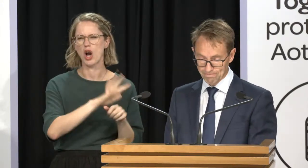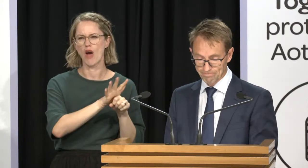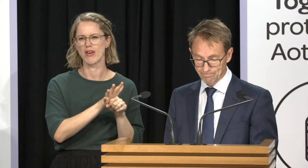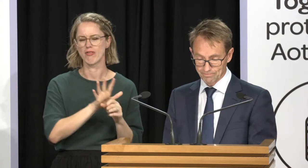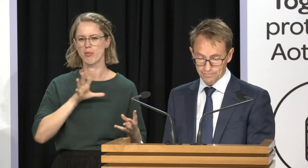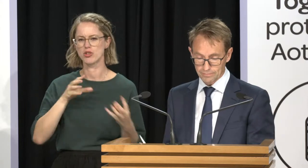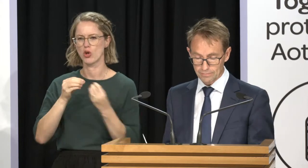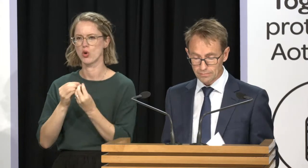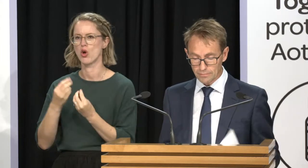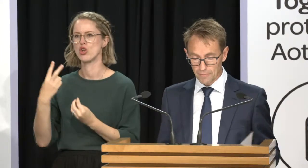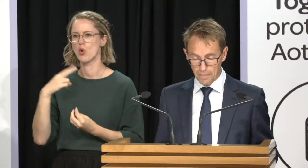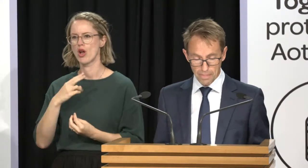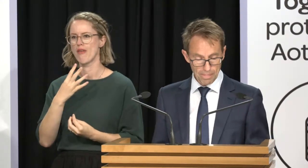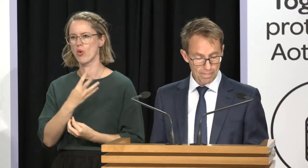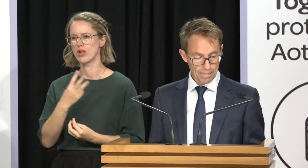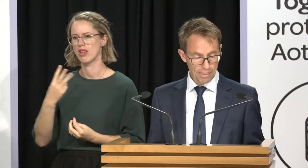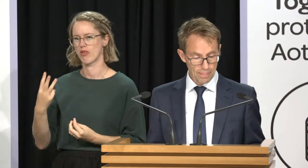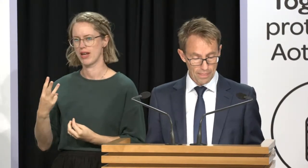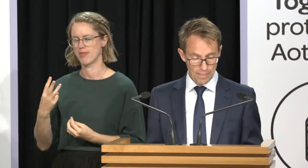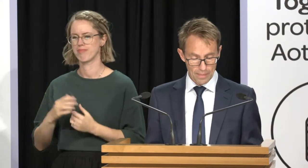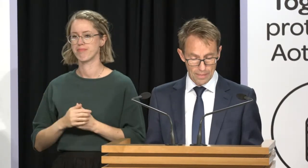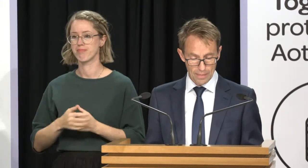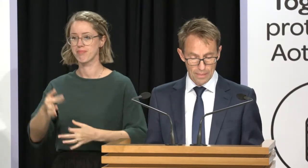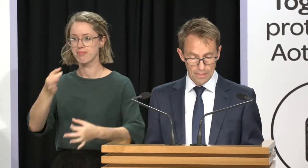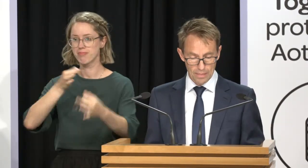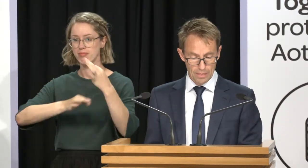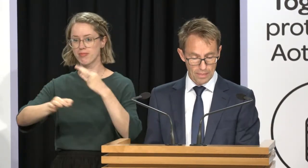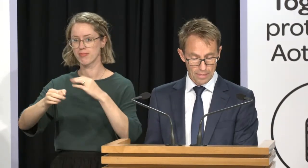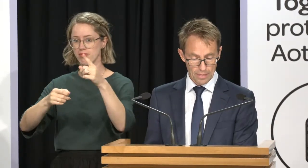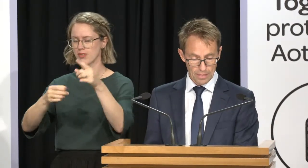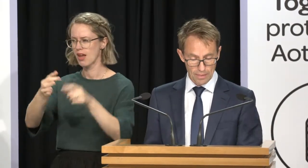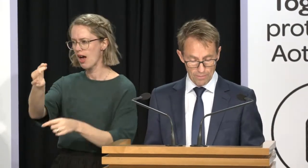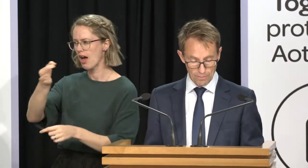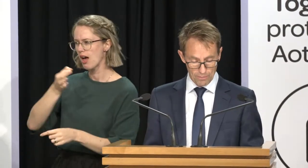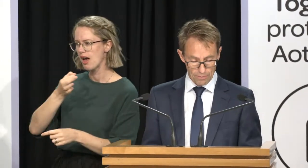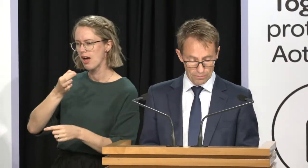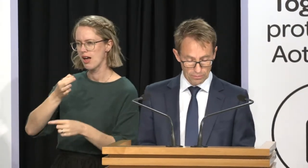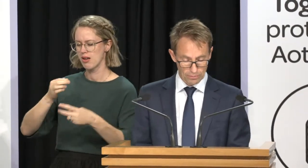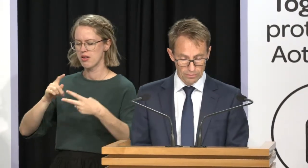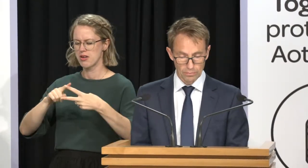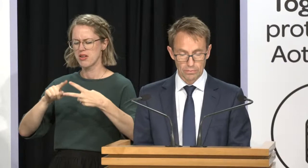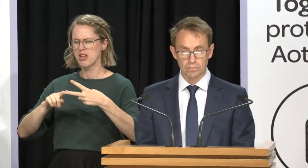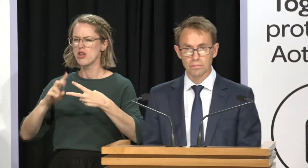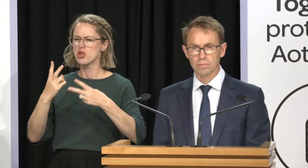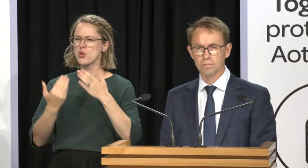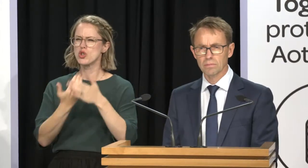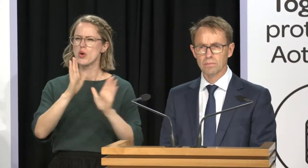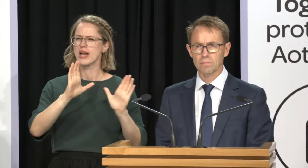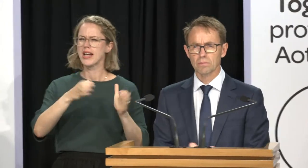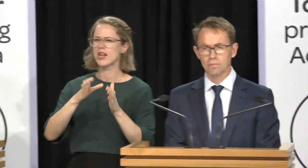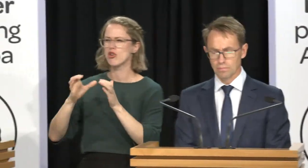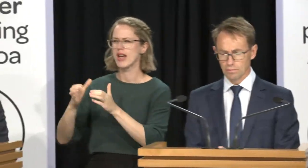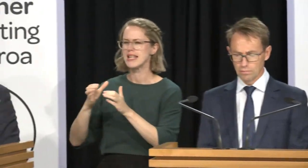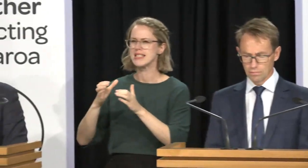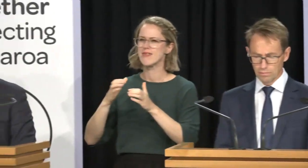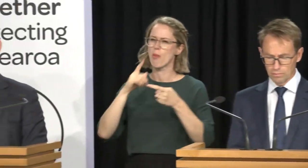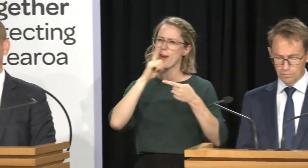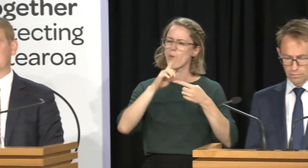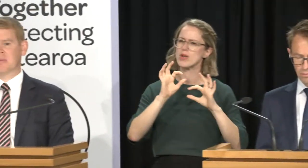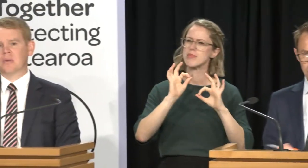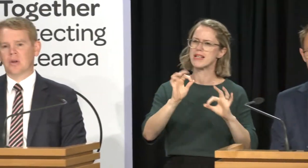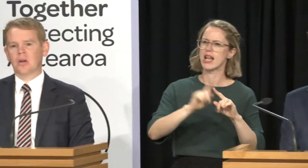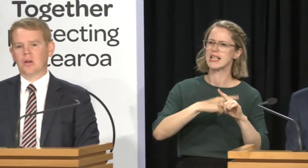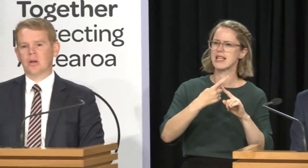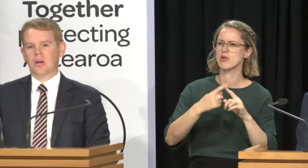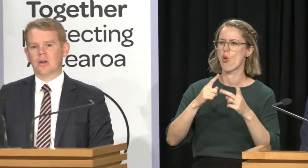Minister. Gina. It's for compassionate and national significance categories. I appreciate you haven't decided who will